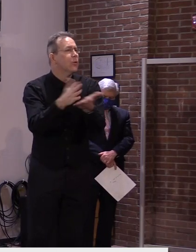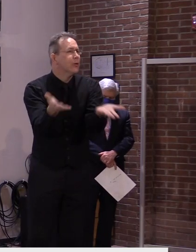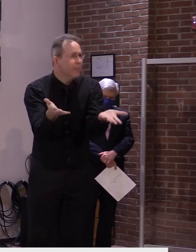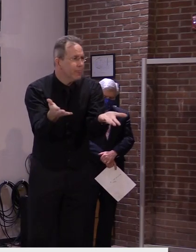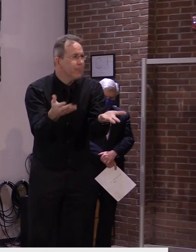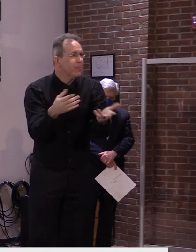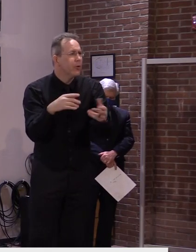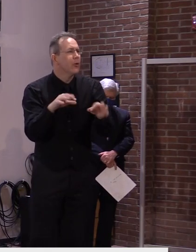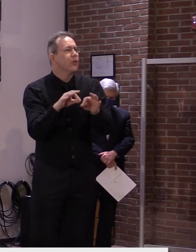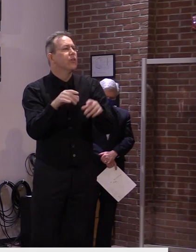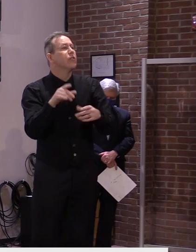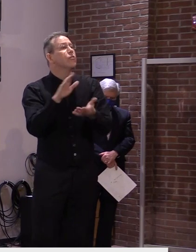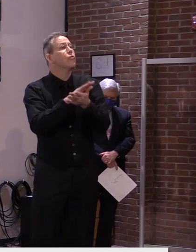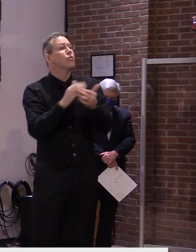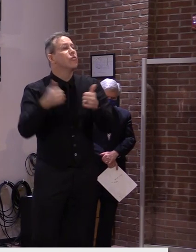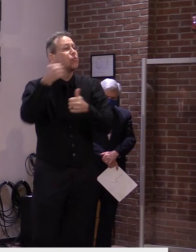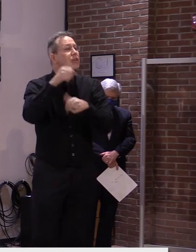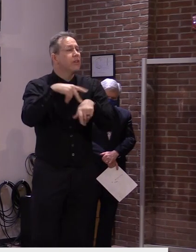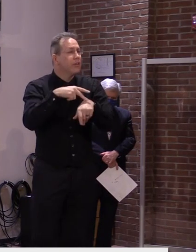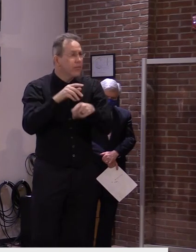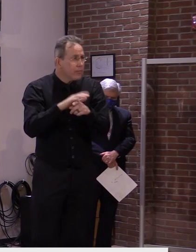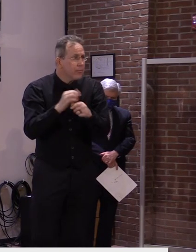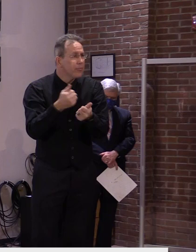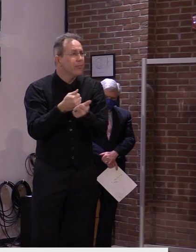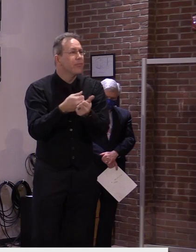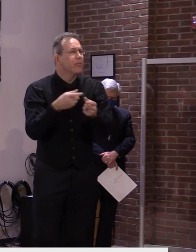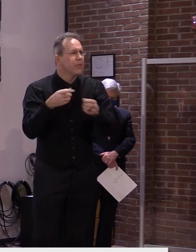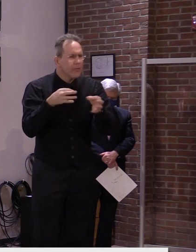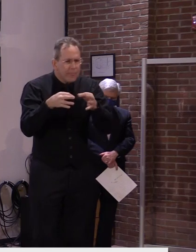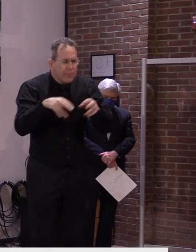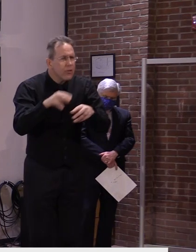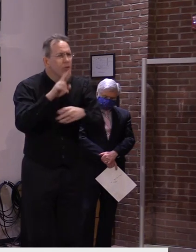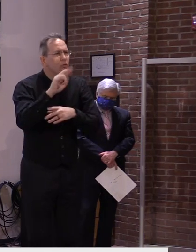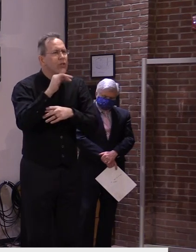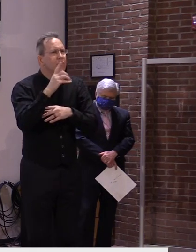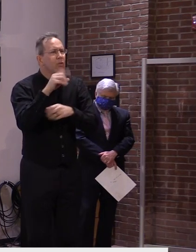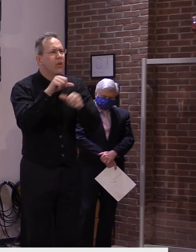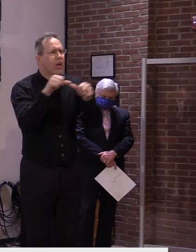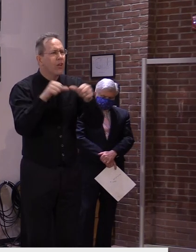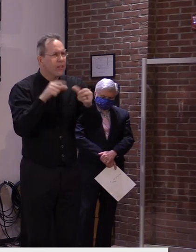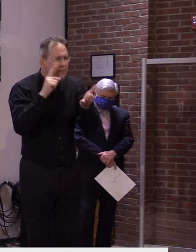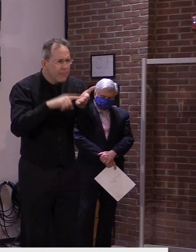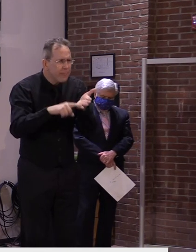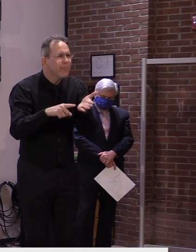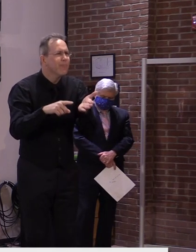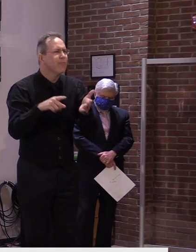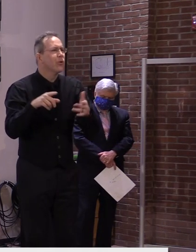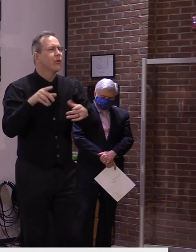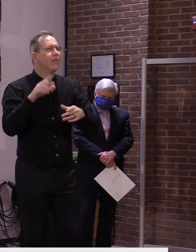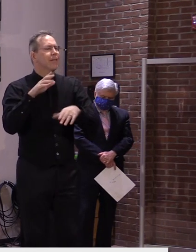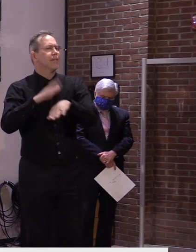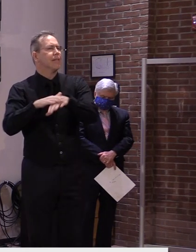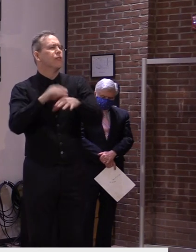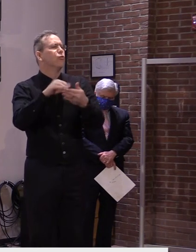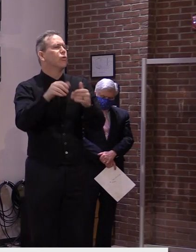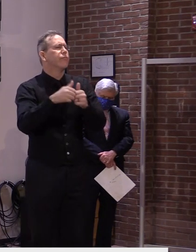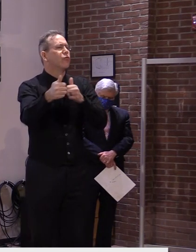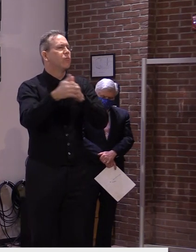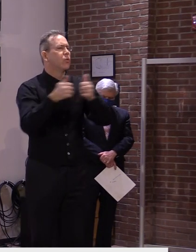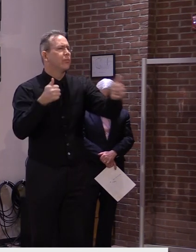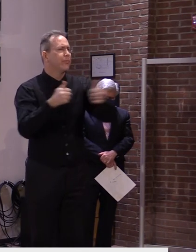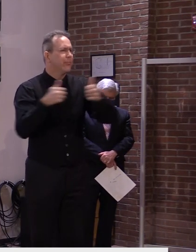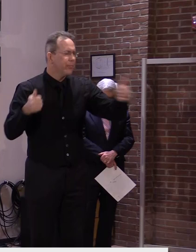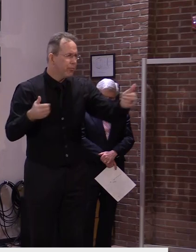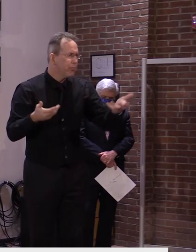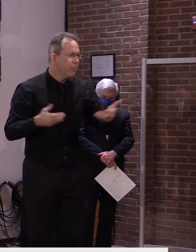Richford area alerted me last night that some of the schools will be moving to remote instruction in the next couple of days. I would like to remind